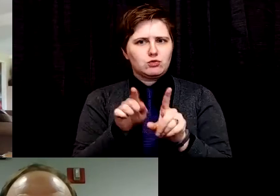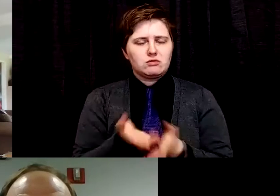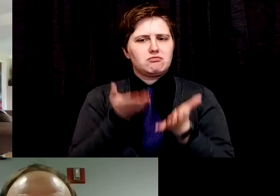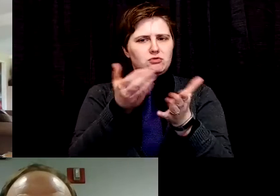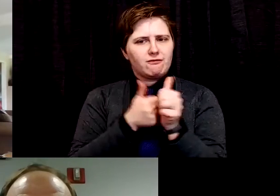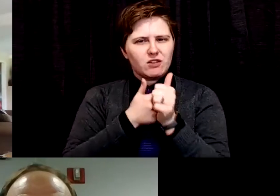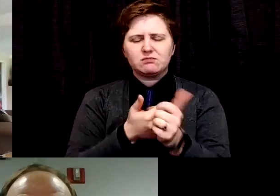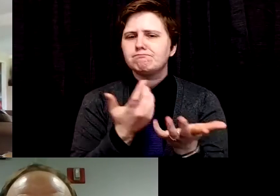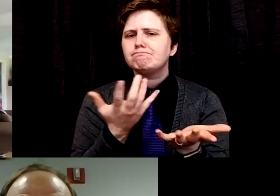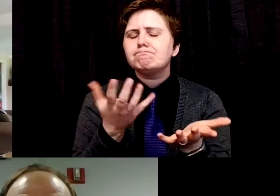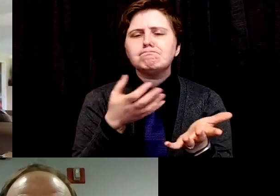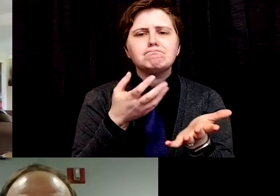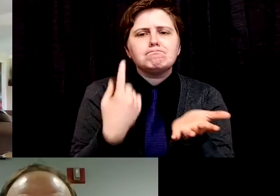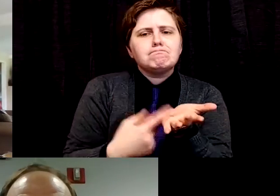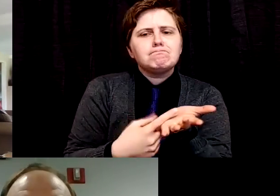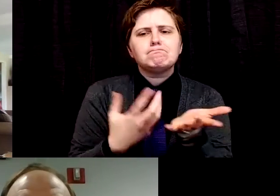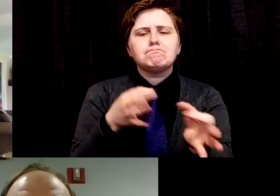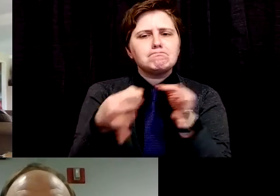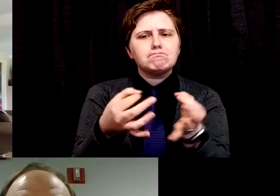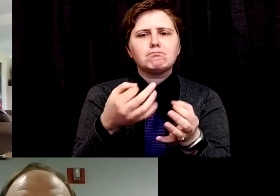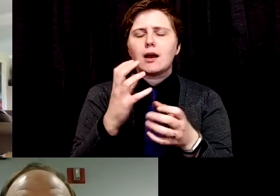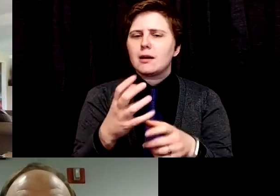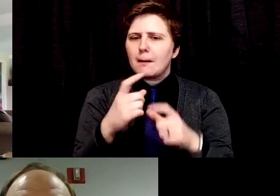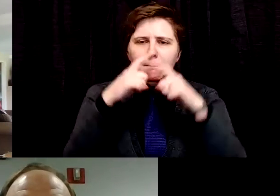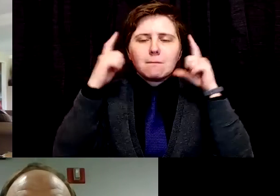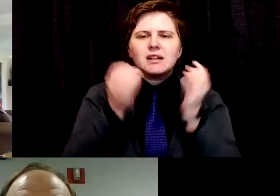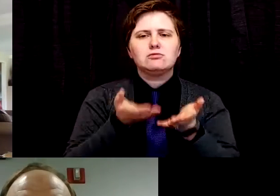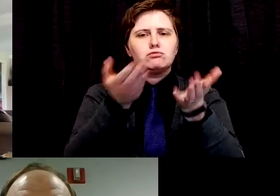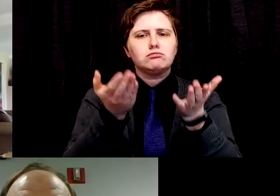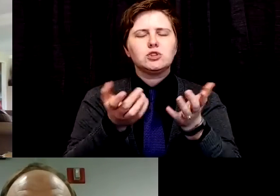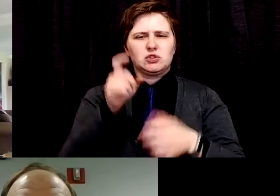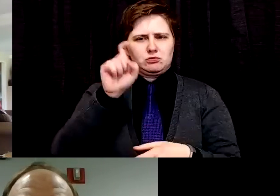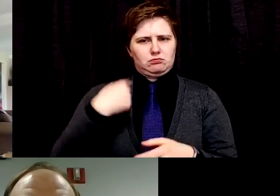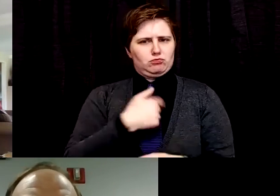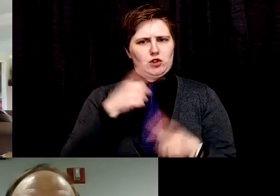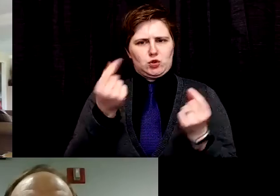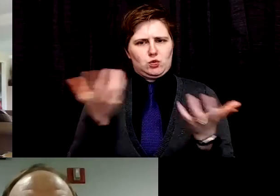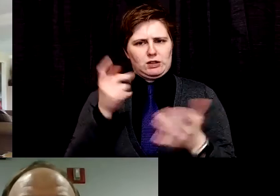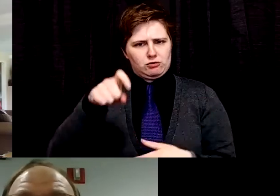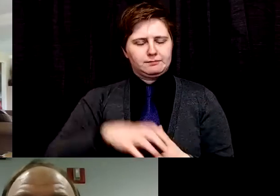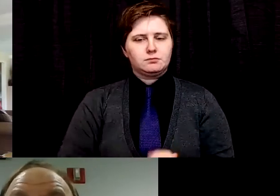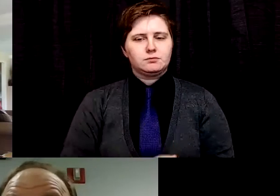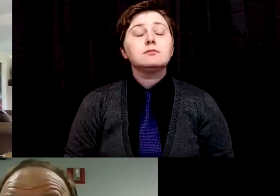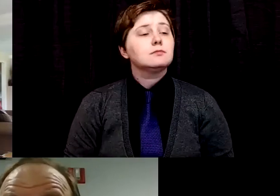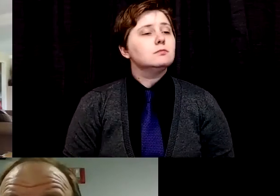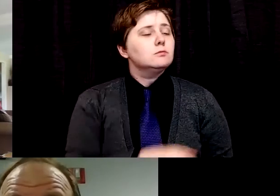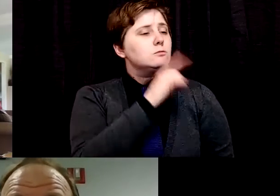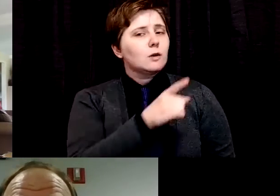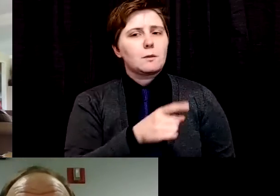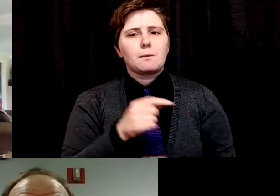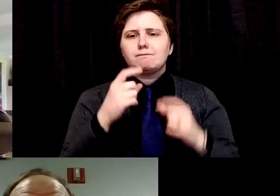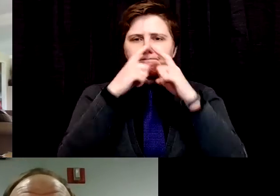following. So can you tell us what those recommendations of masks are and what we should be doing? Sure. Mask or face